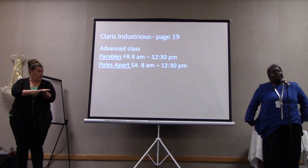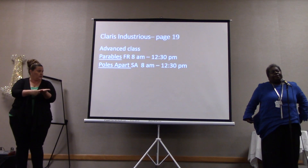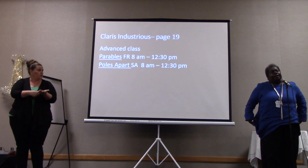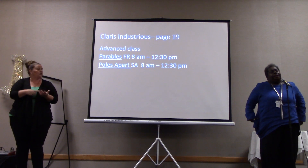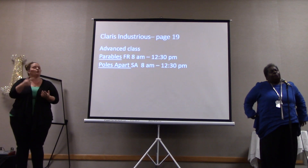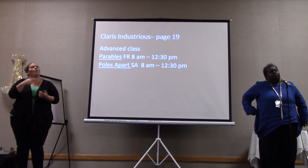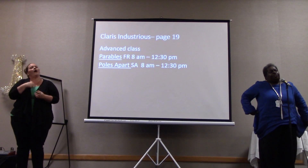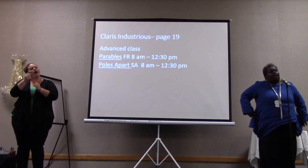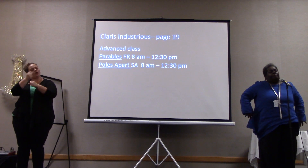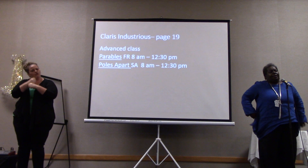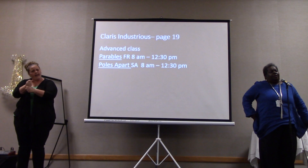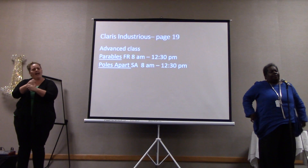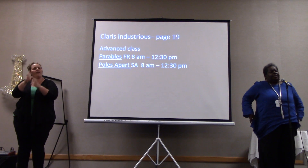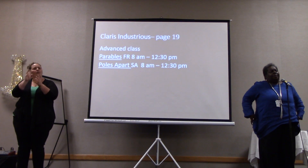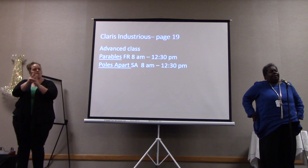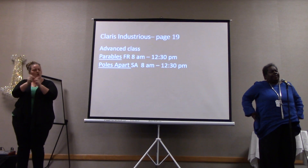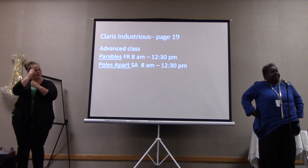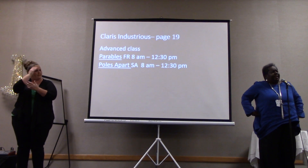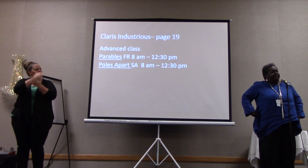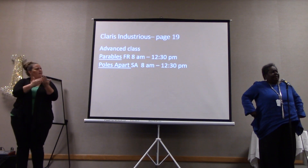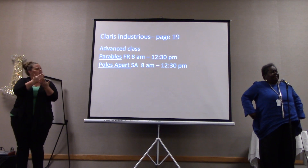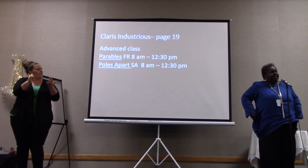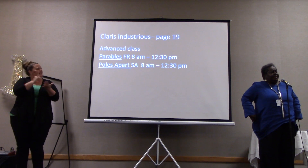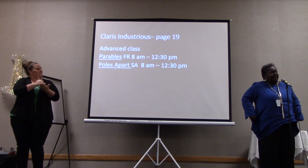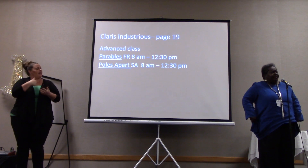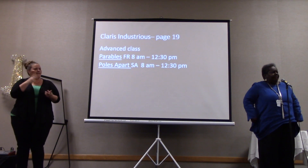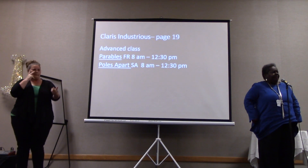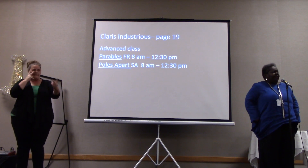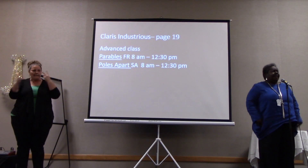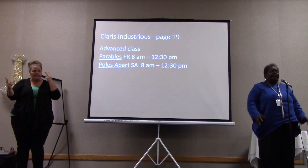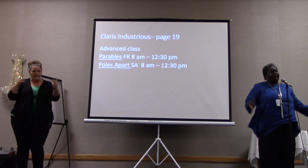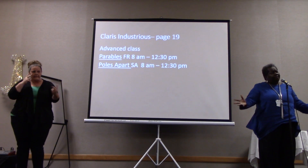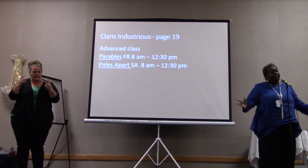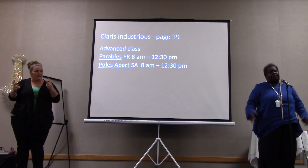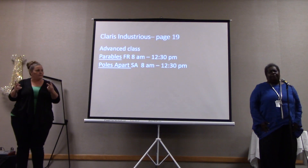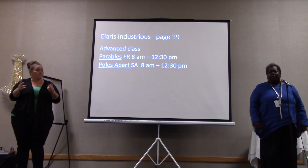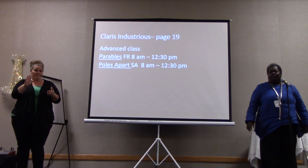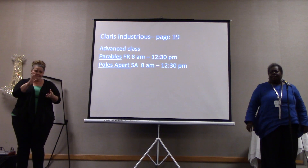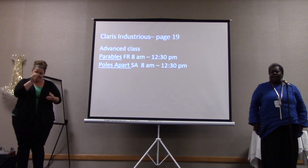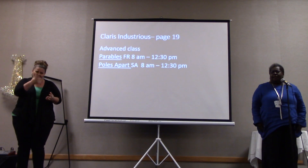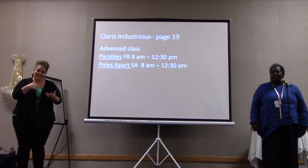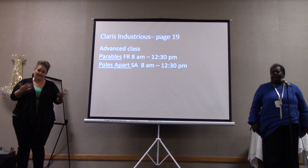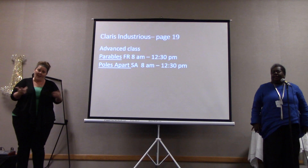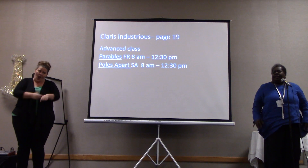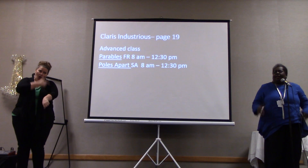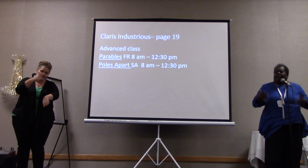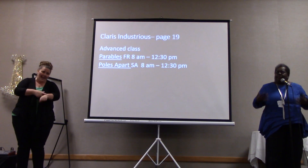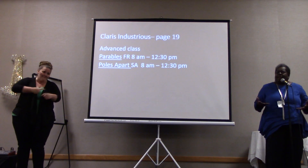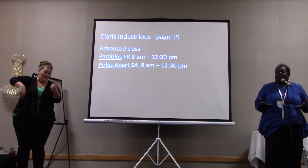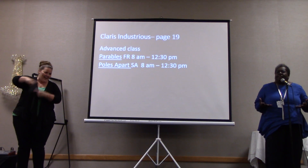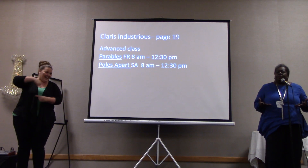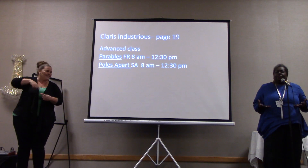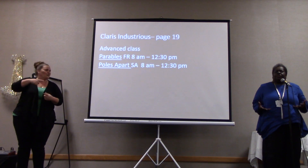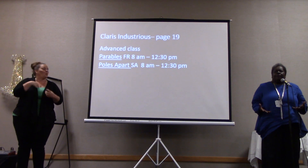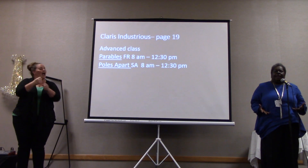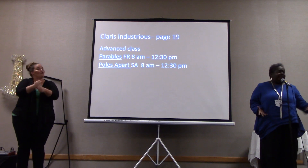so I created a workshop because of some of the things that I've been seeing. Again, I've been around a long time. And I